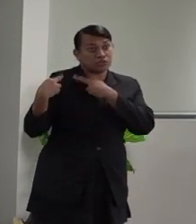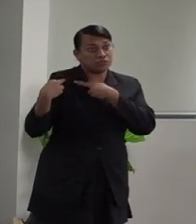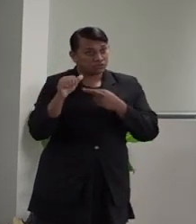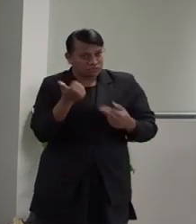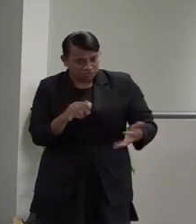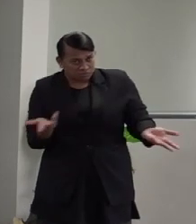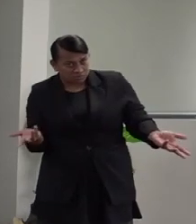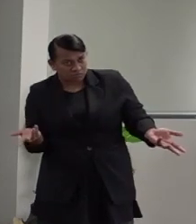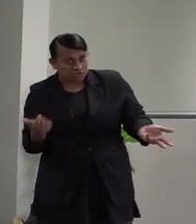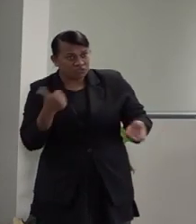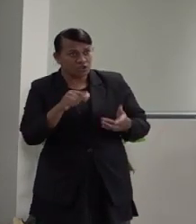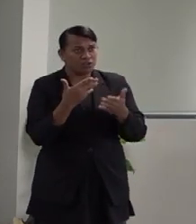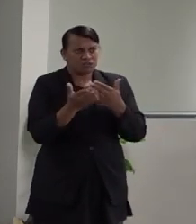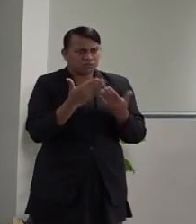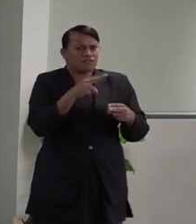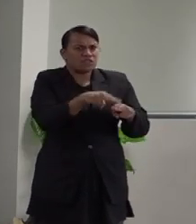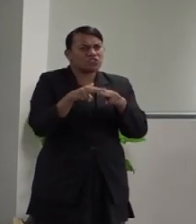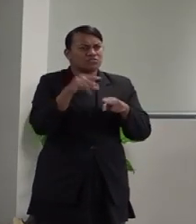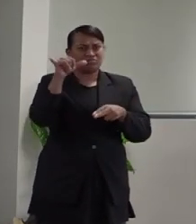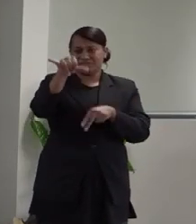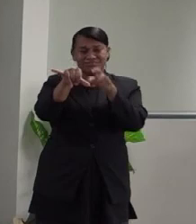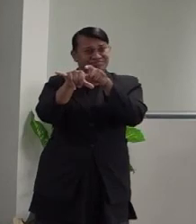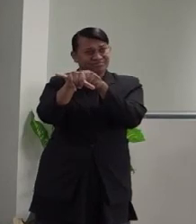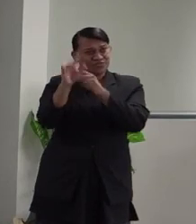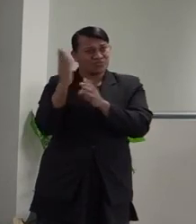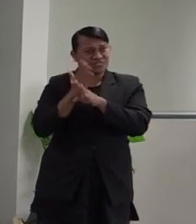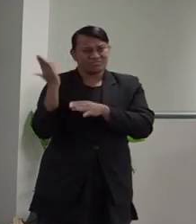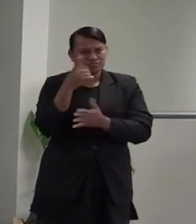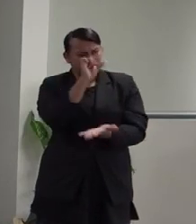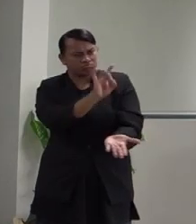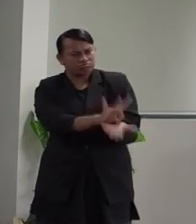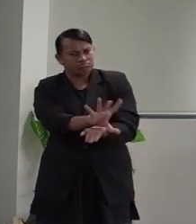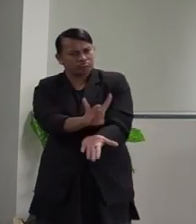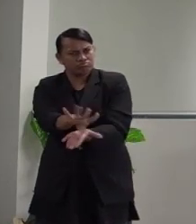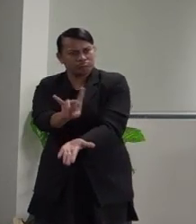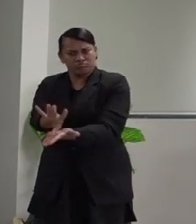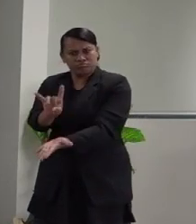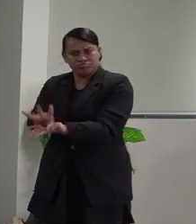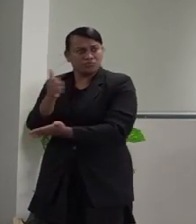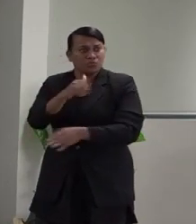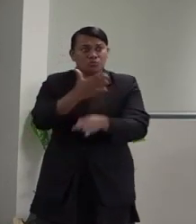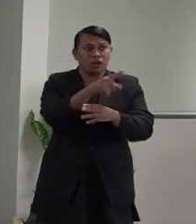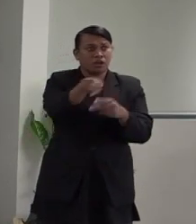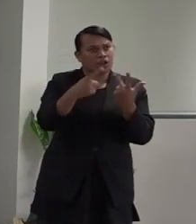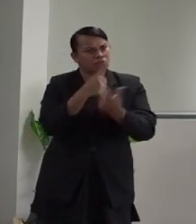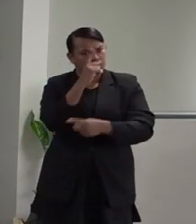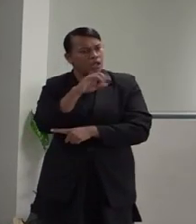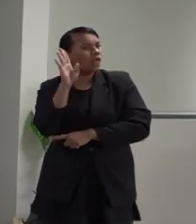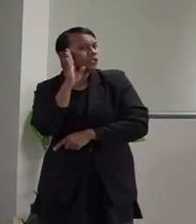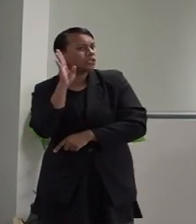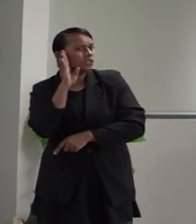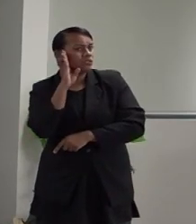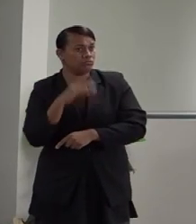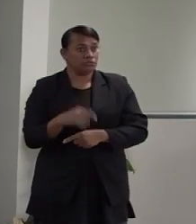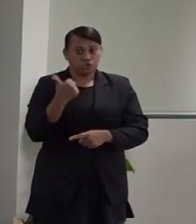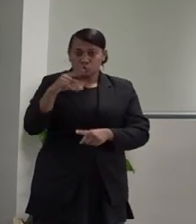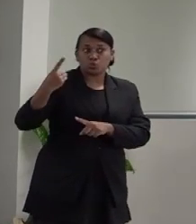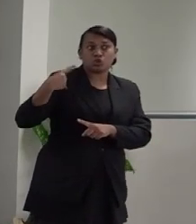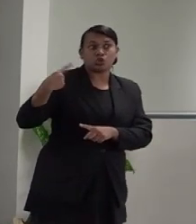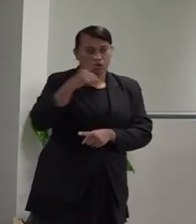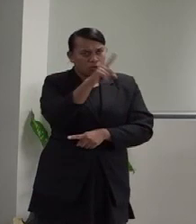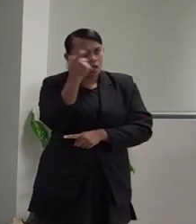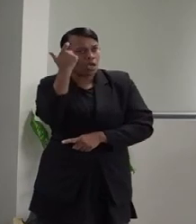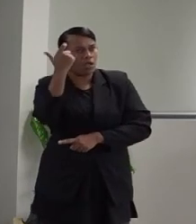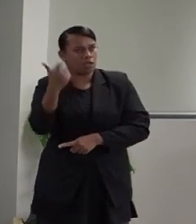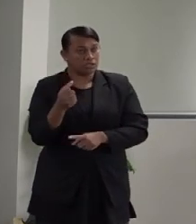Fiji Airways should not hesitate to clean house and replace you with people who take their duty of care seriously.